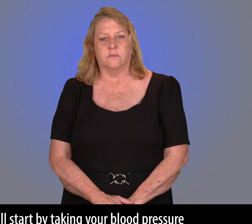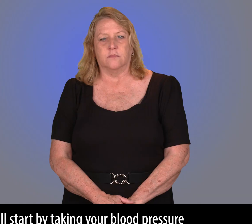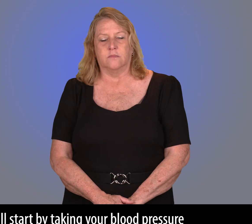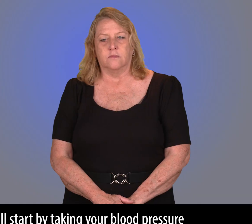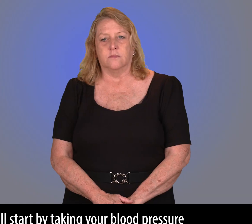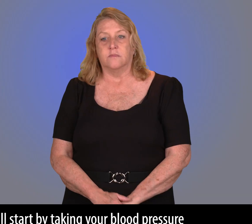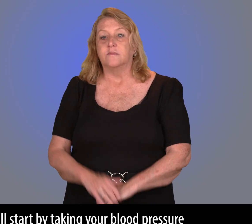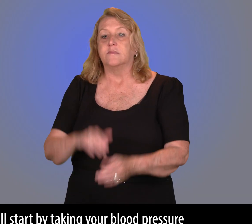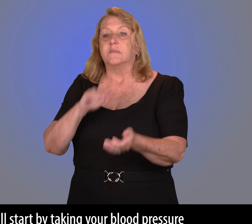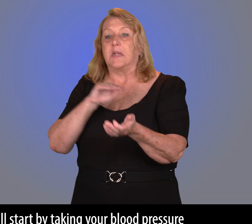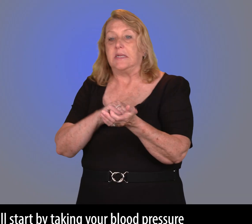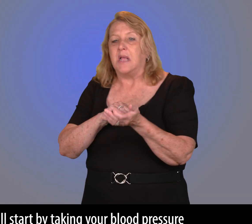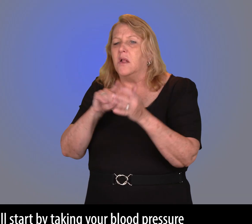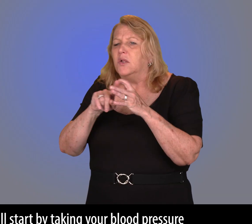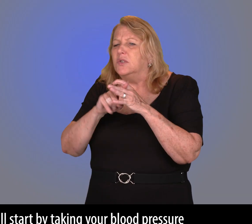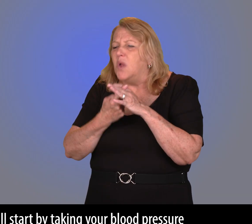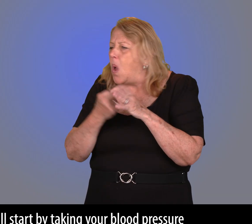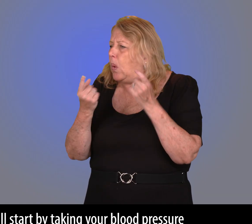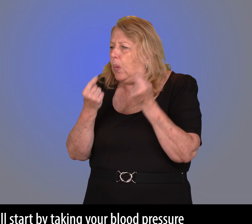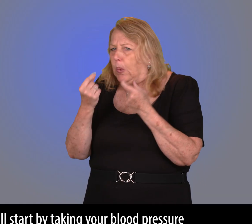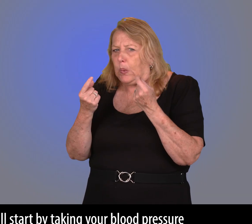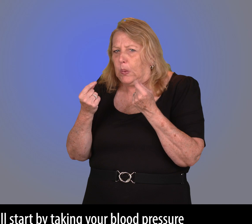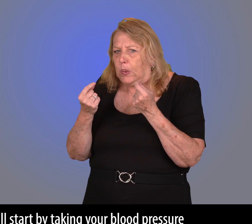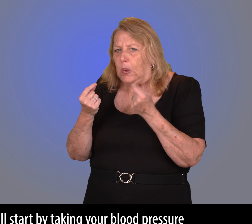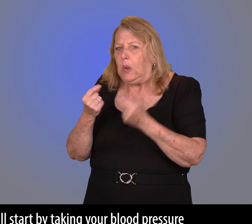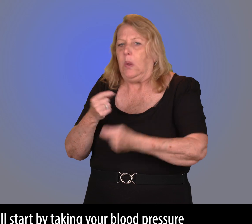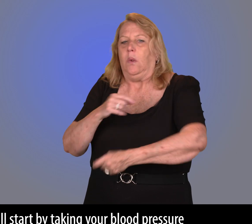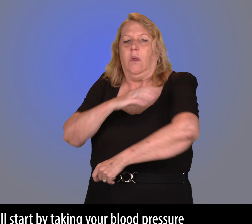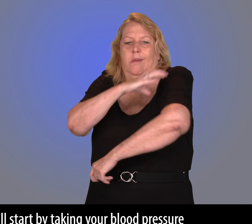Your provider will start by taking your blood pressure